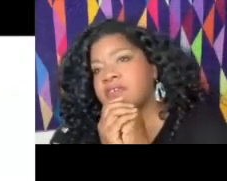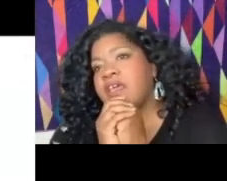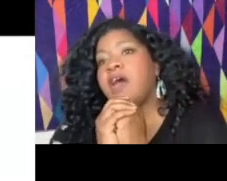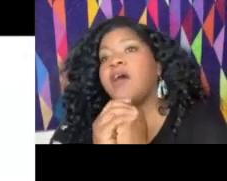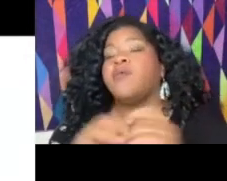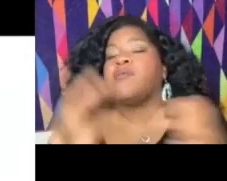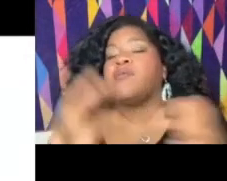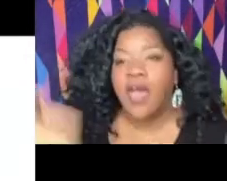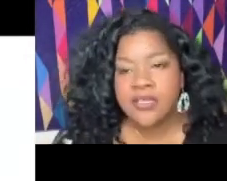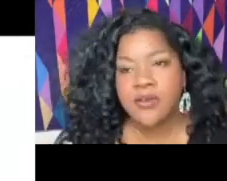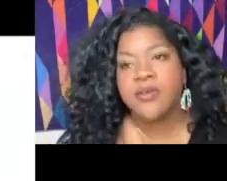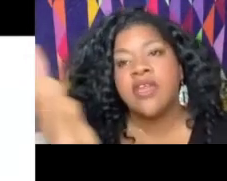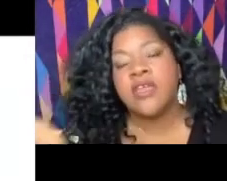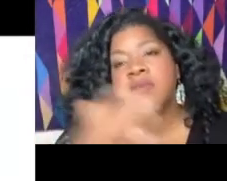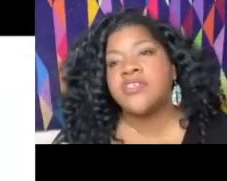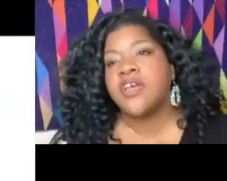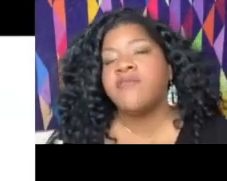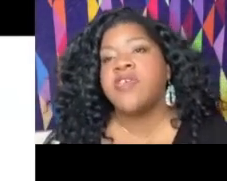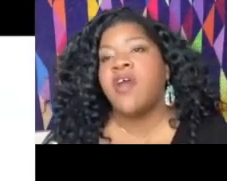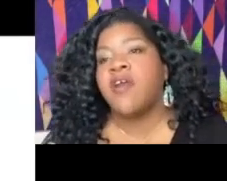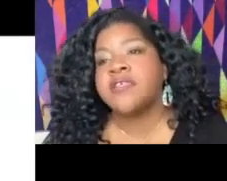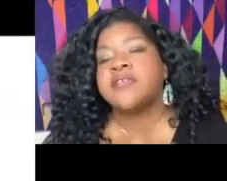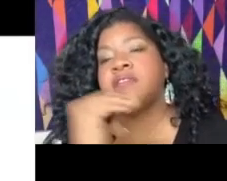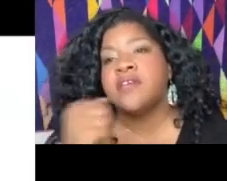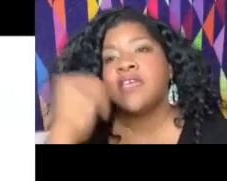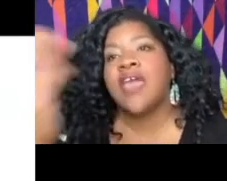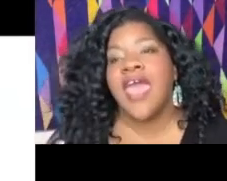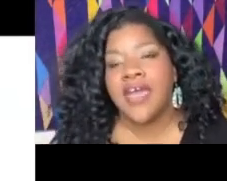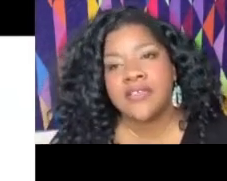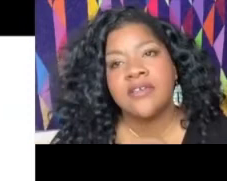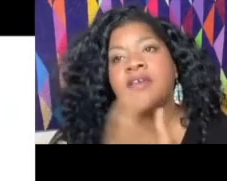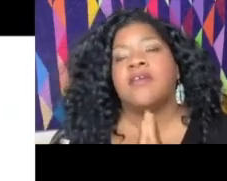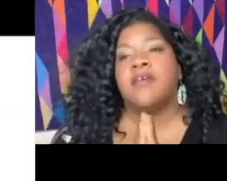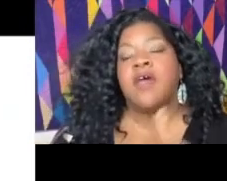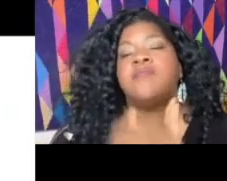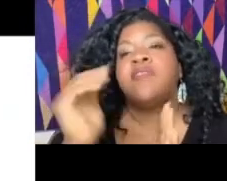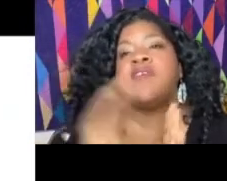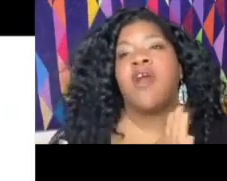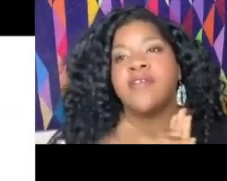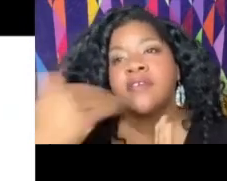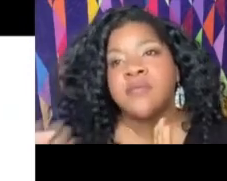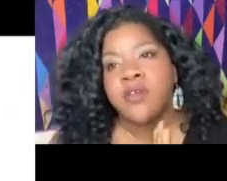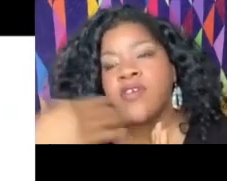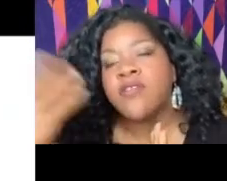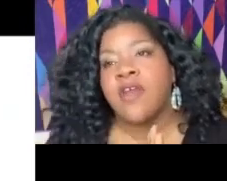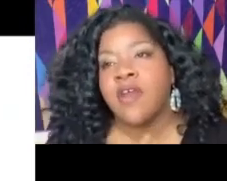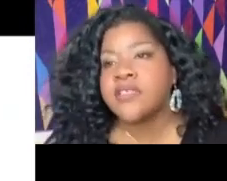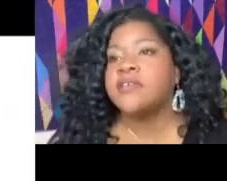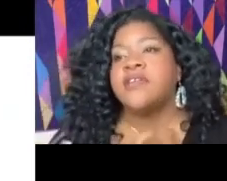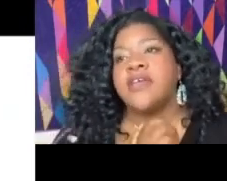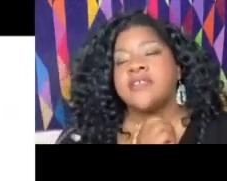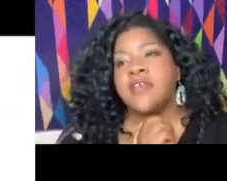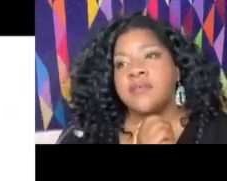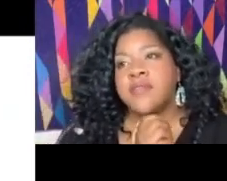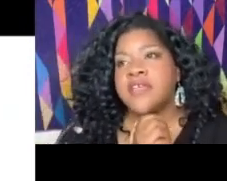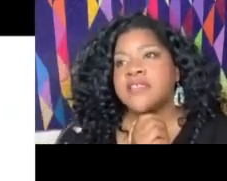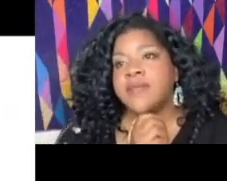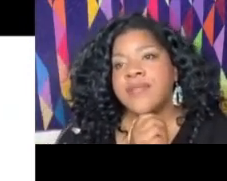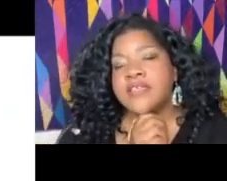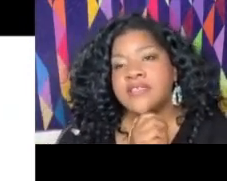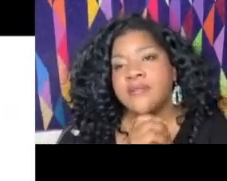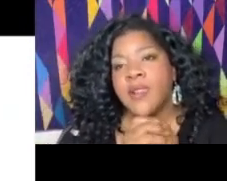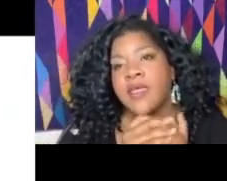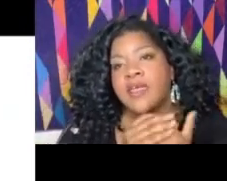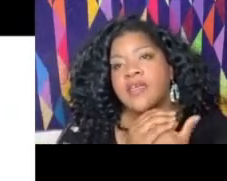please. Also an image of the artist looking at, the artist observing the art. Next